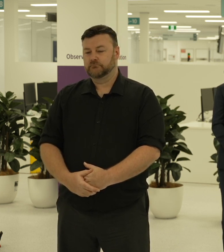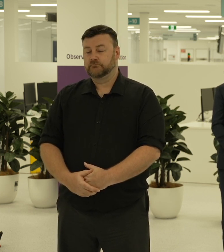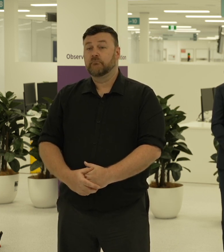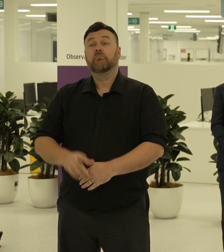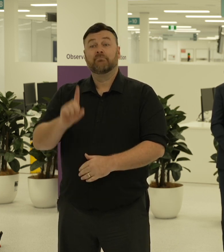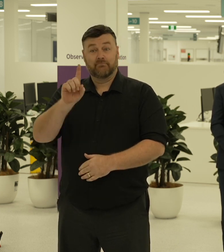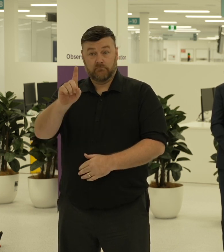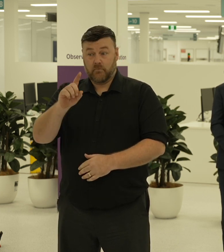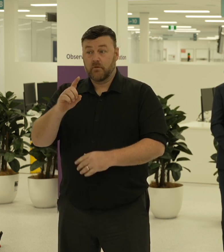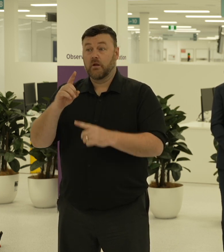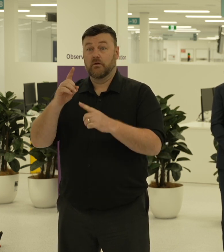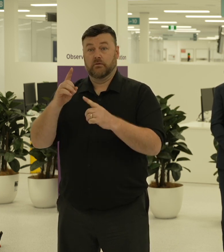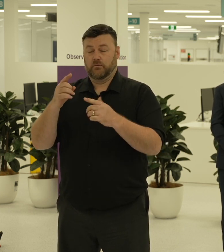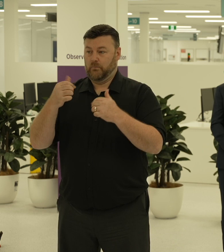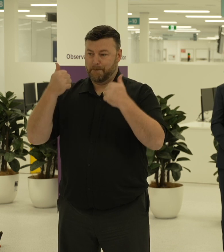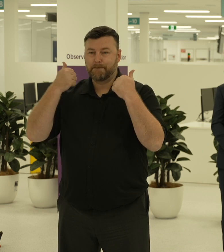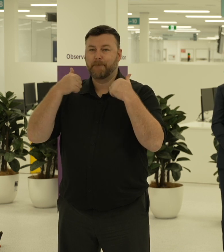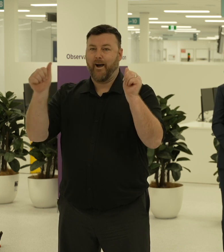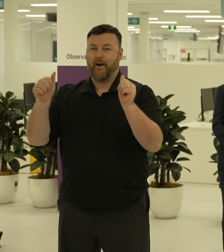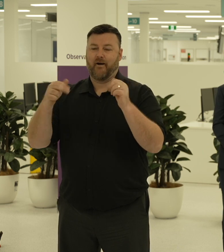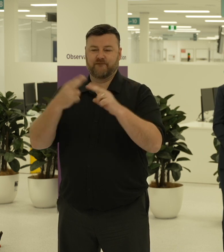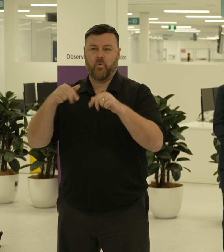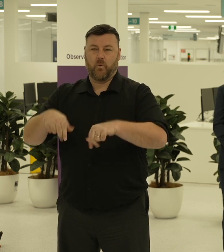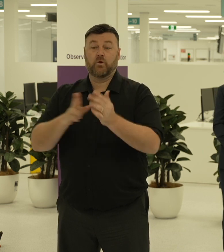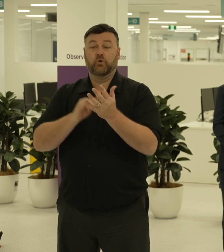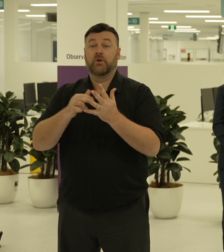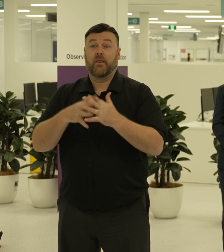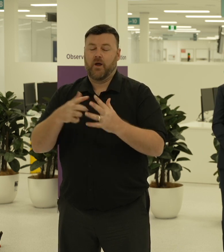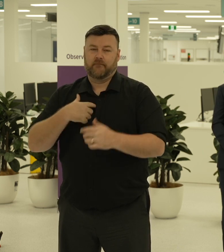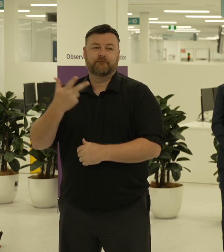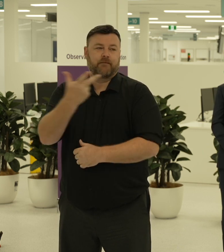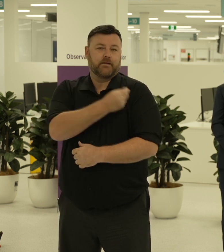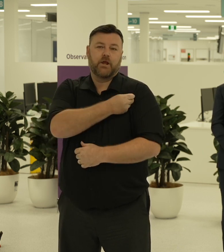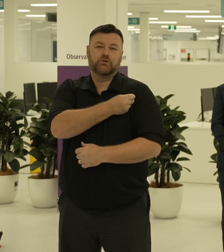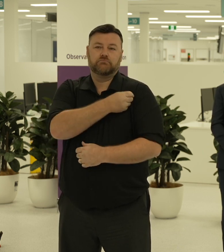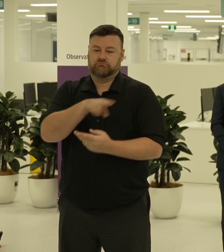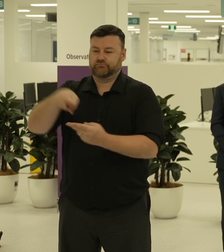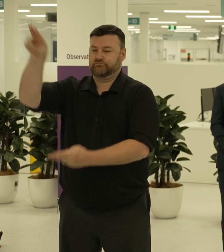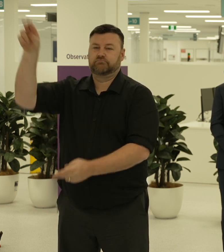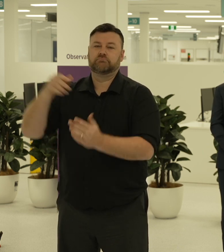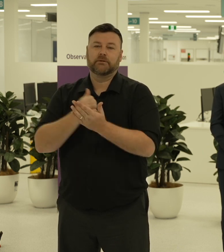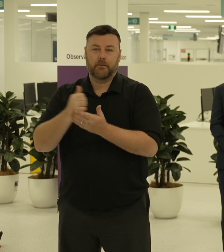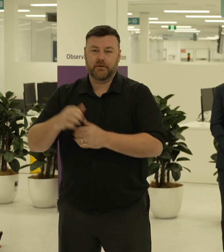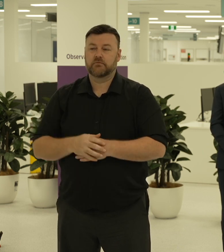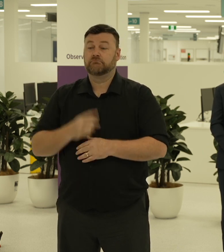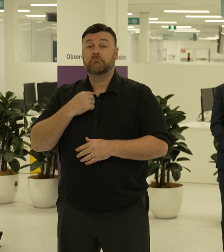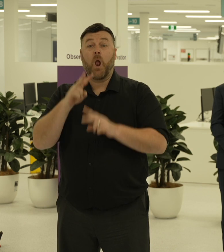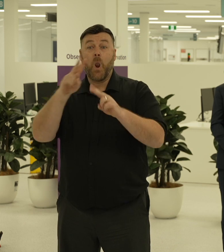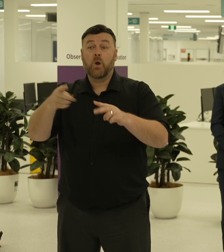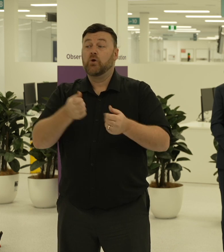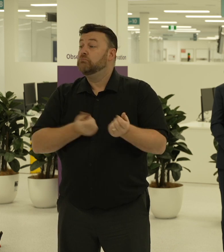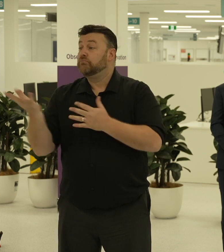state, has been our vaccination program. When I look at hospitalisations, which continue to trend down in New South Wales, when I look at ICU